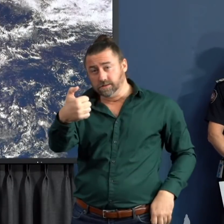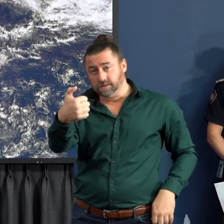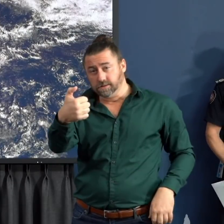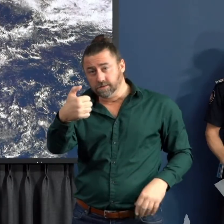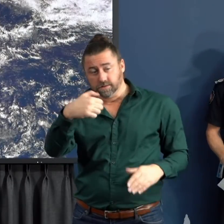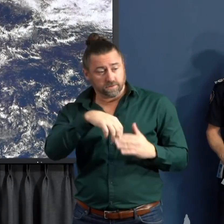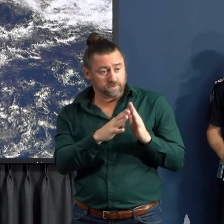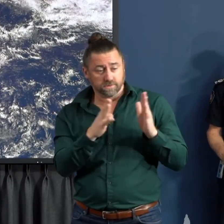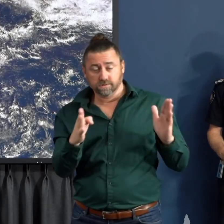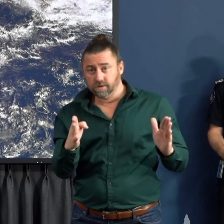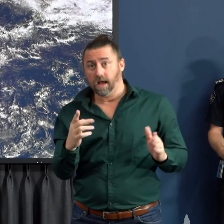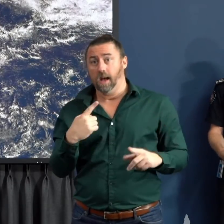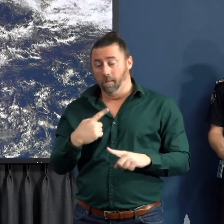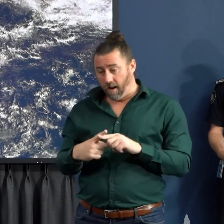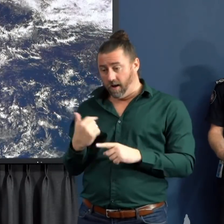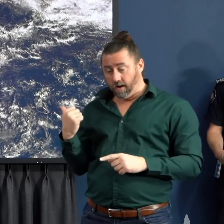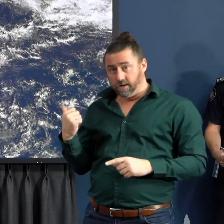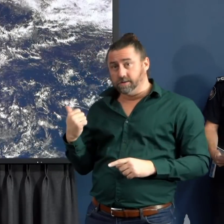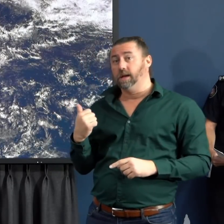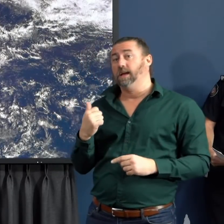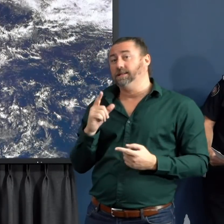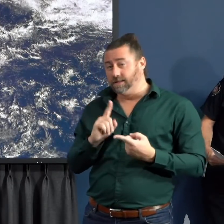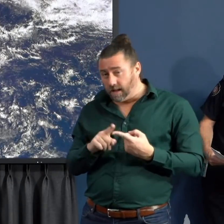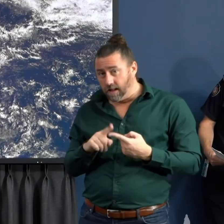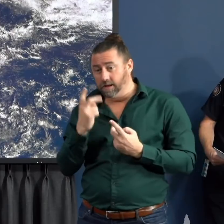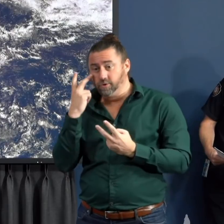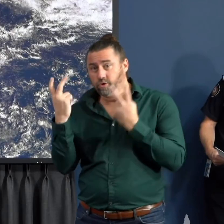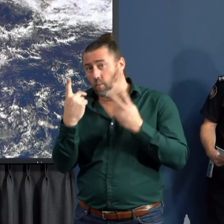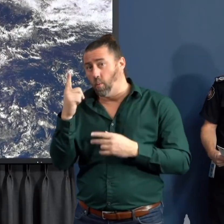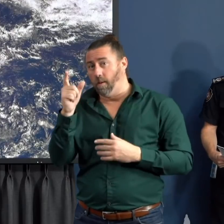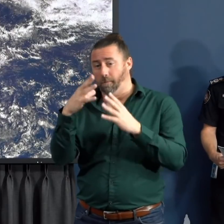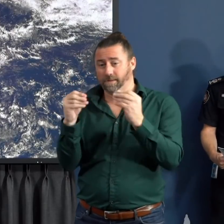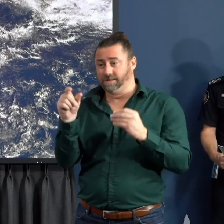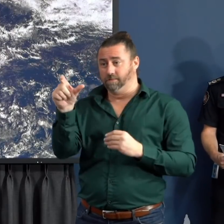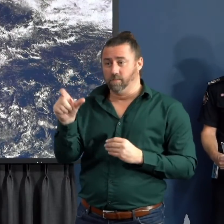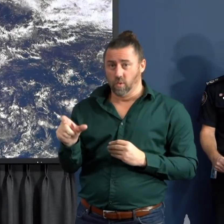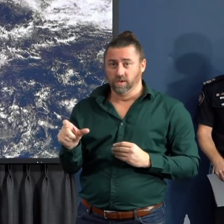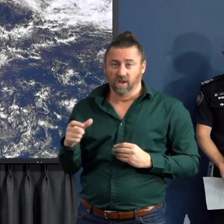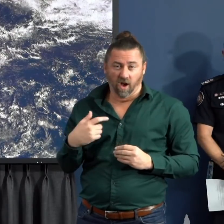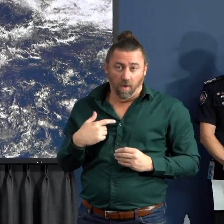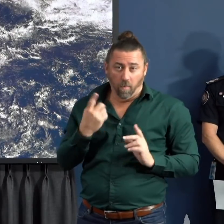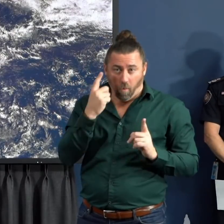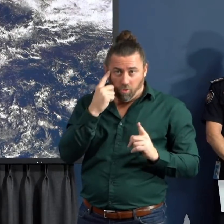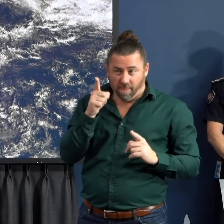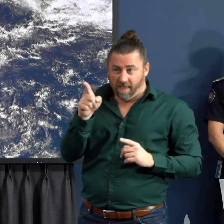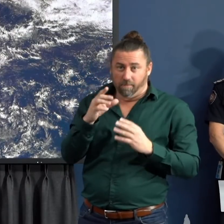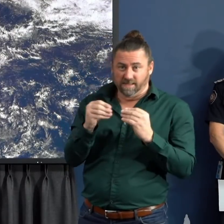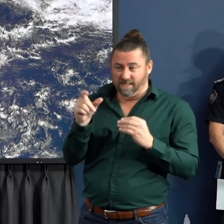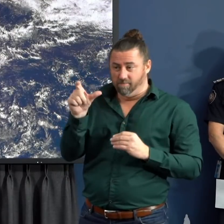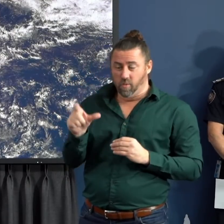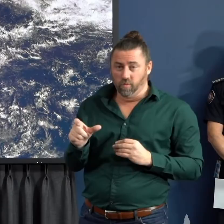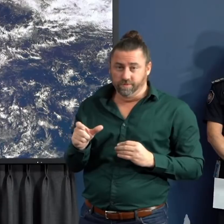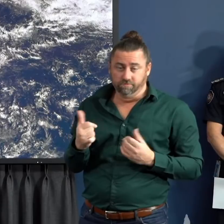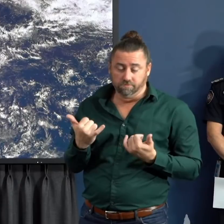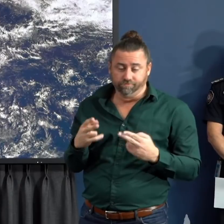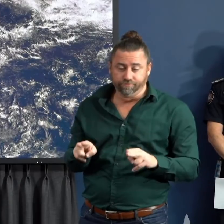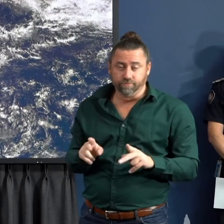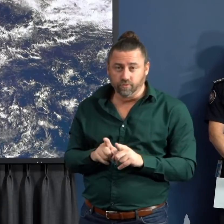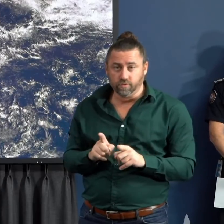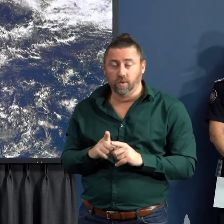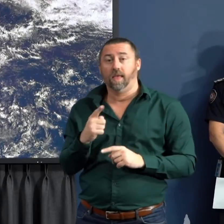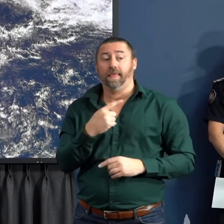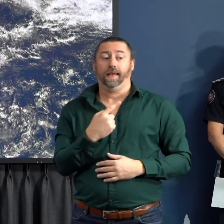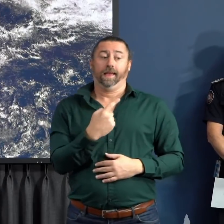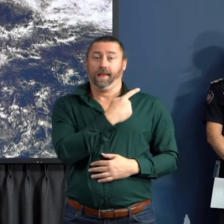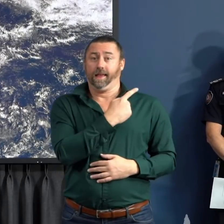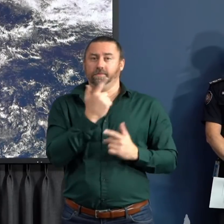also update you on the fact that we are still searching for a missing person we hold great concerns for. Similarly, Commissioner Leach will update